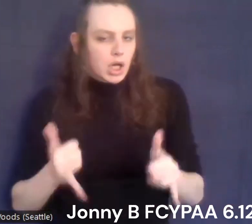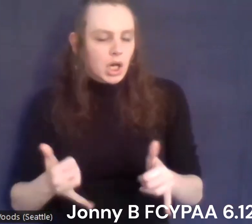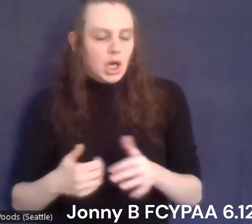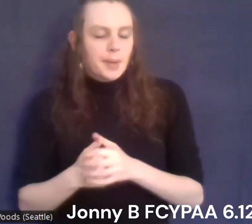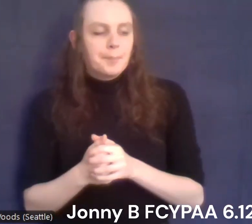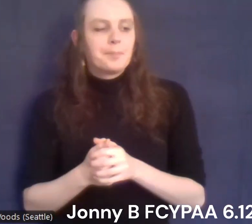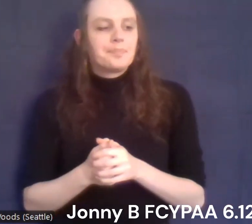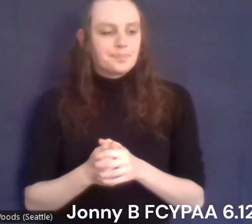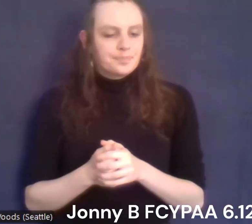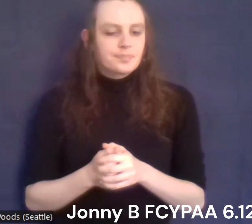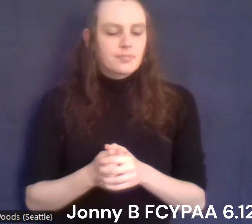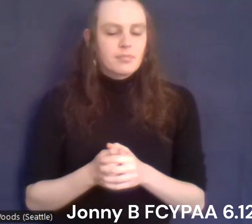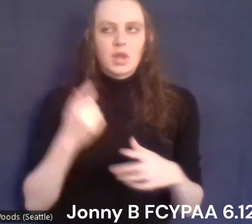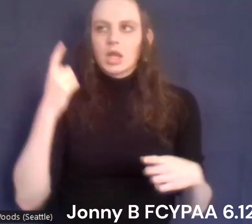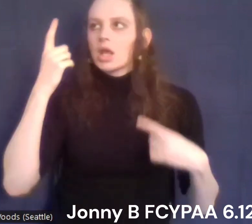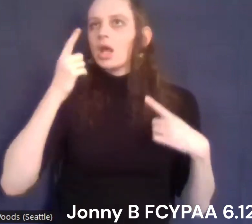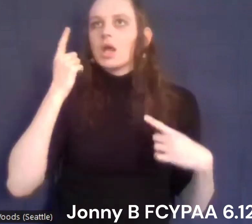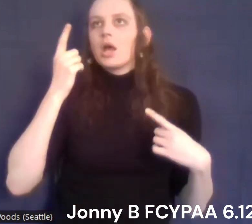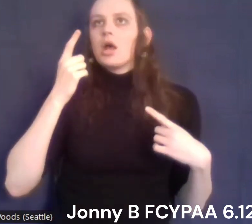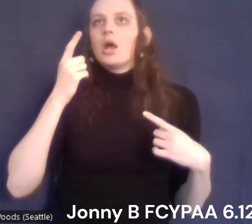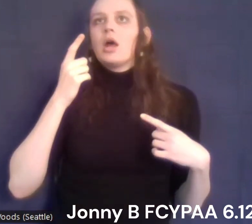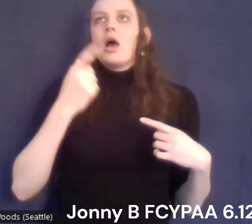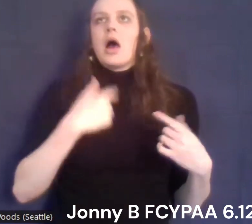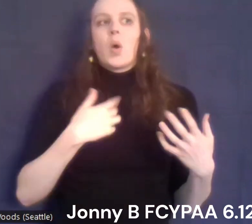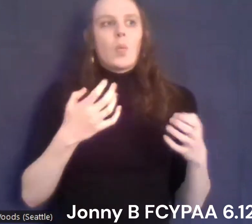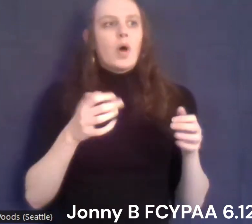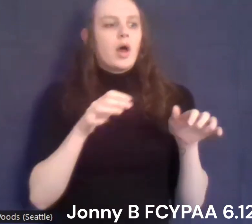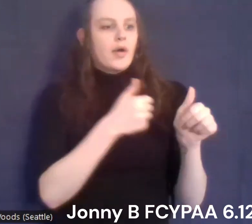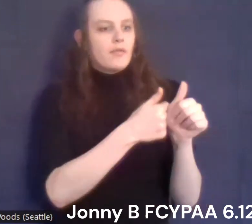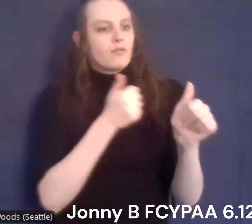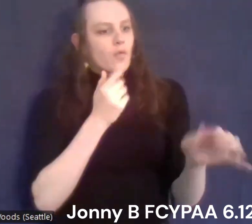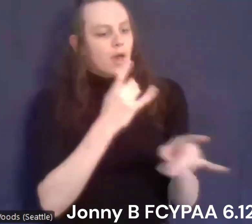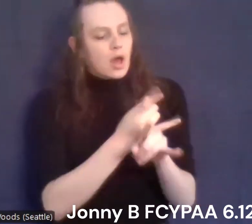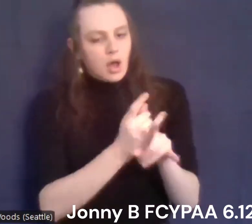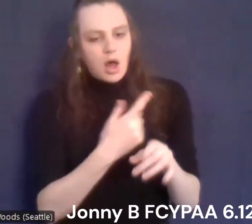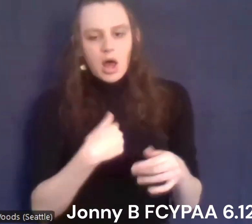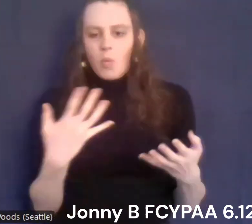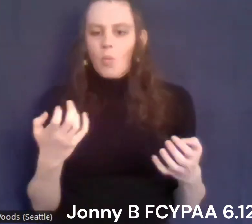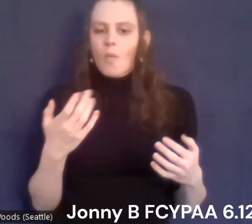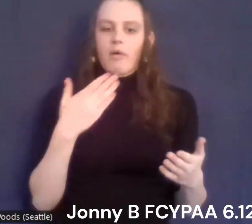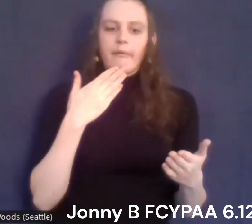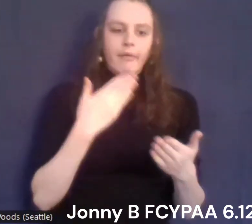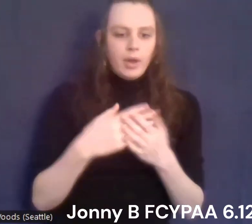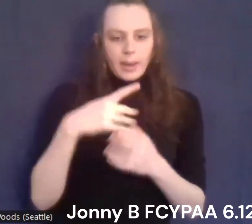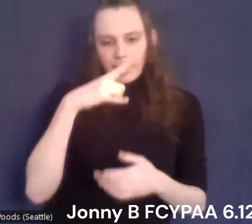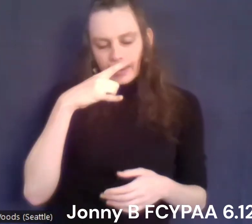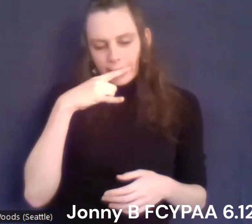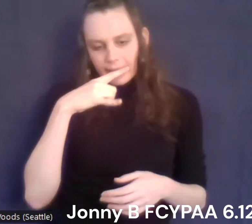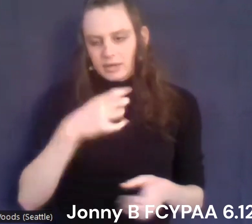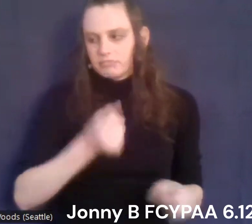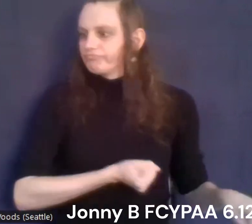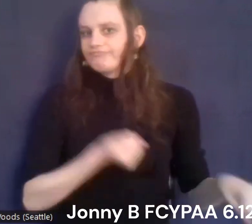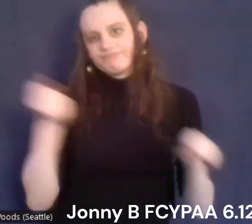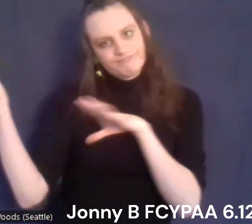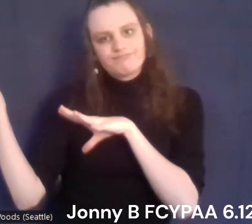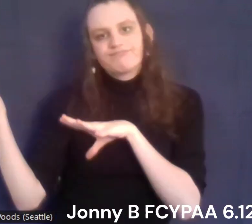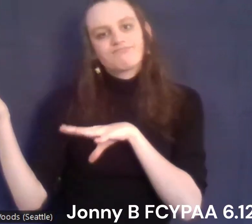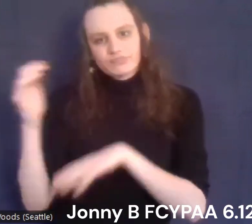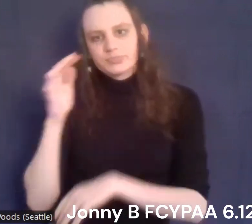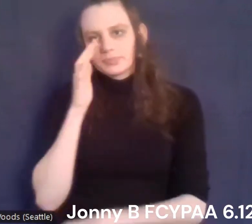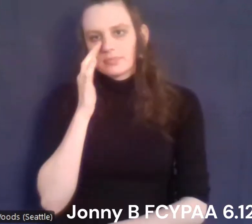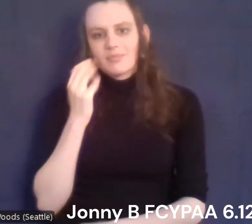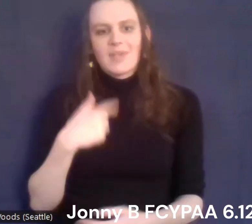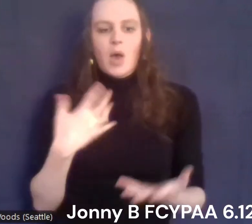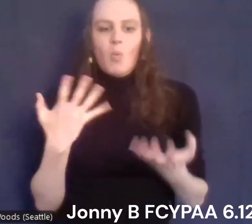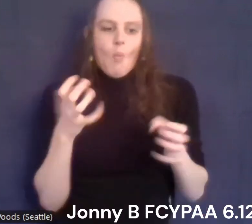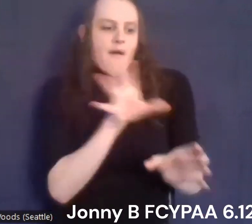and all those thoughts of like, yeah, I'm going to stay away from that. I'm going to be this good kid. Just went out when I just wanted to be a part